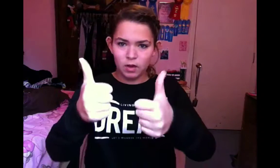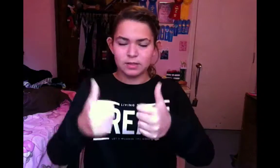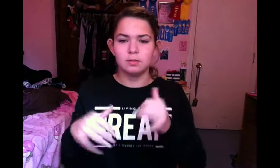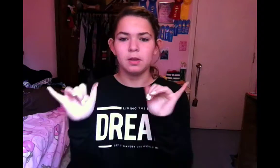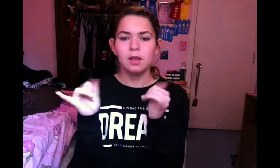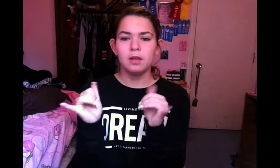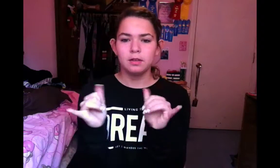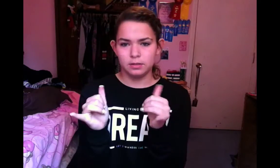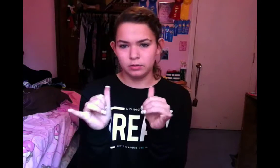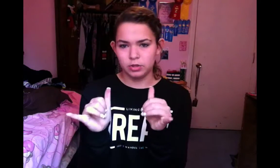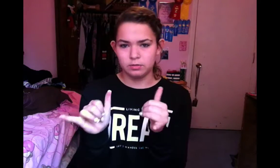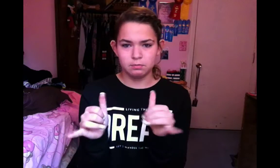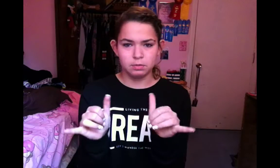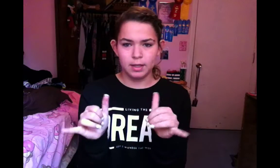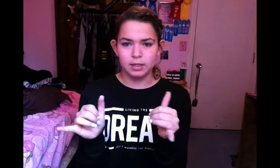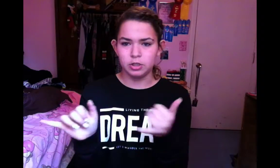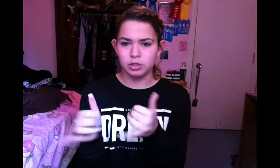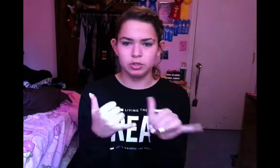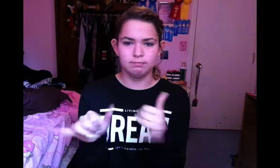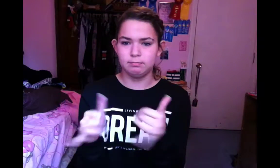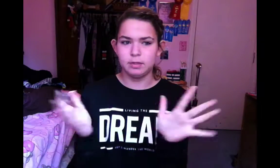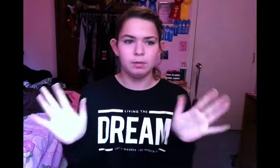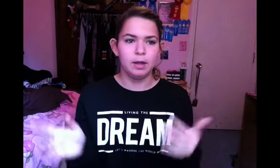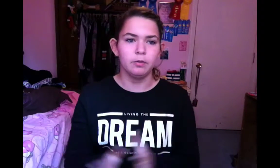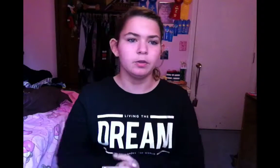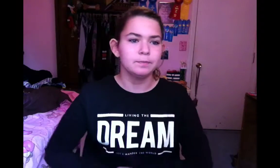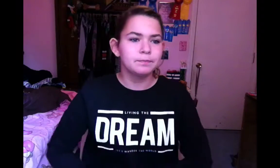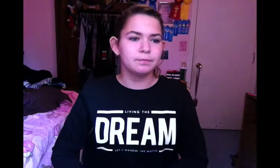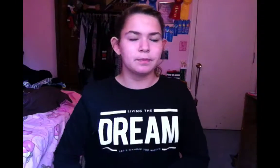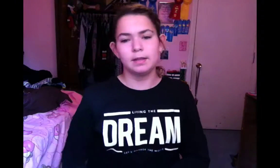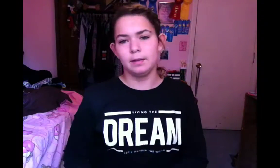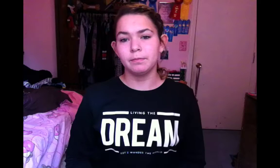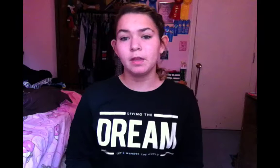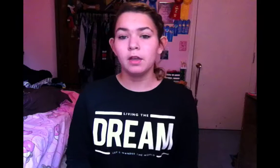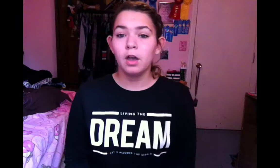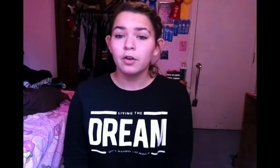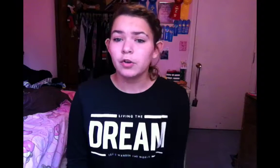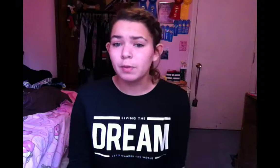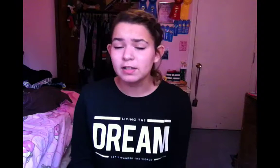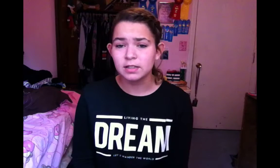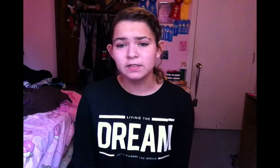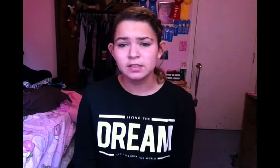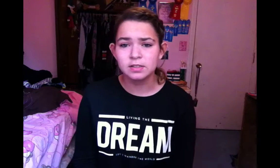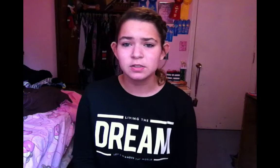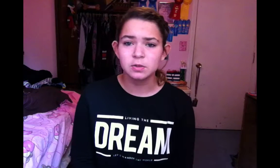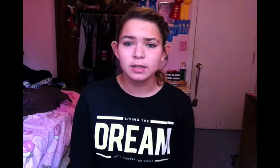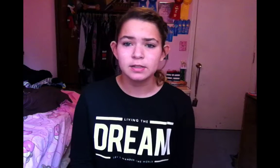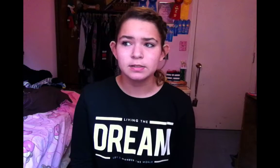Awesome. So just play. can just. However. For a bus. I've seen this two ways.